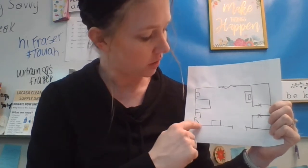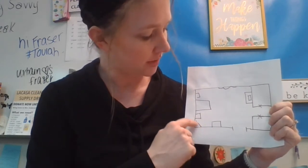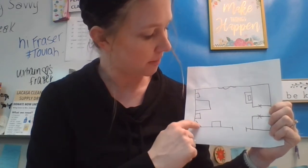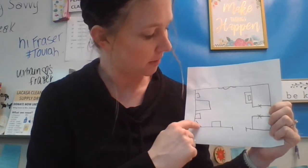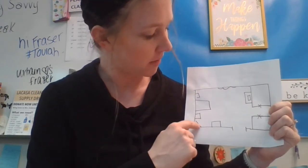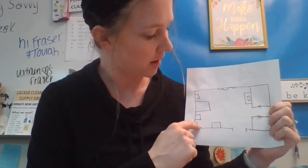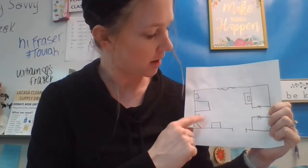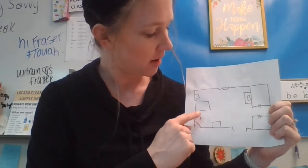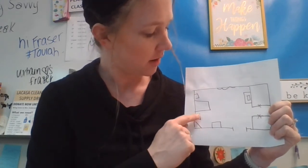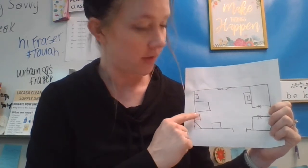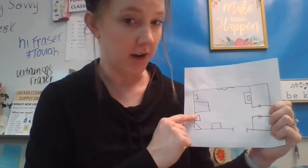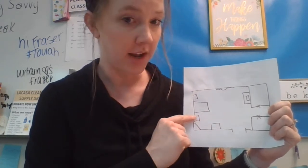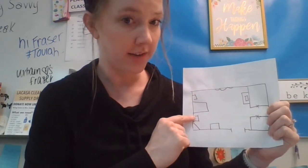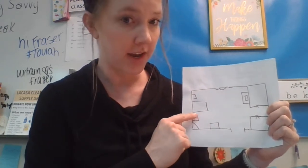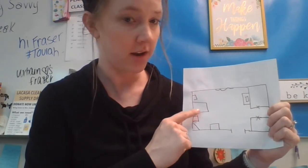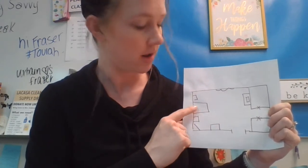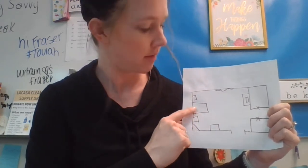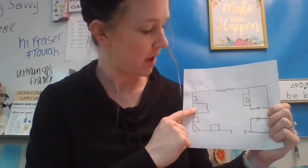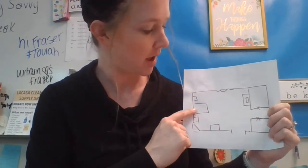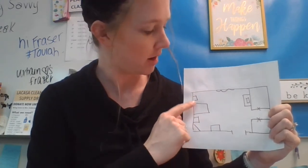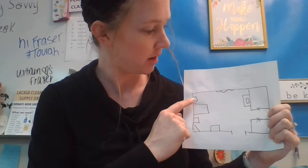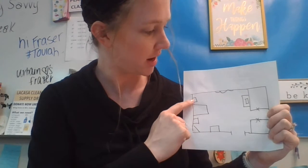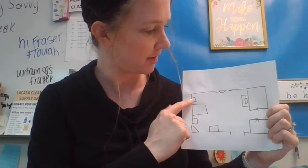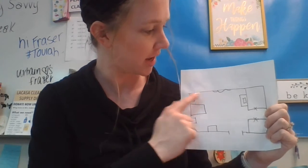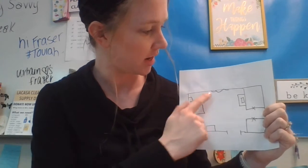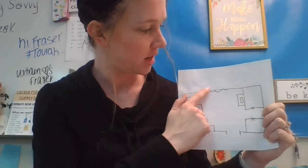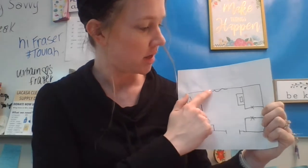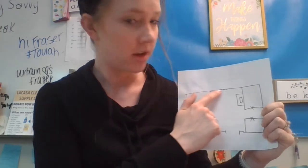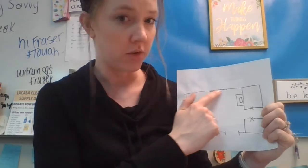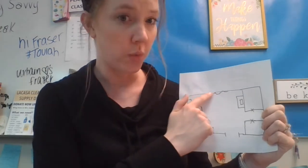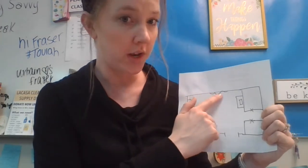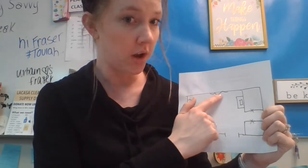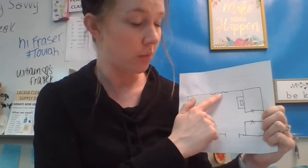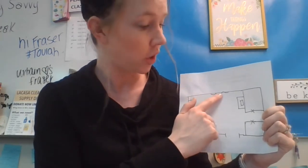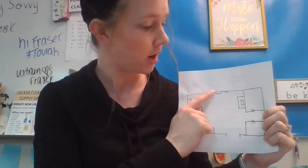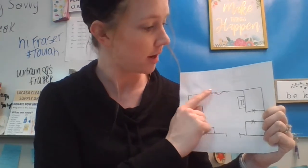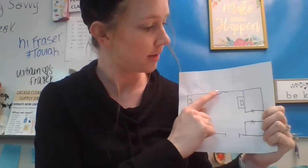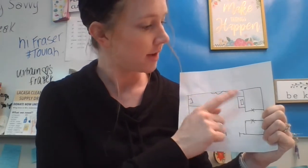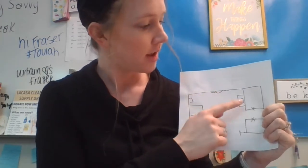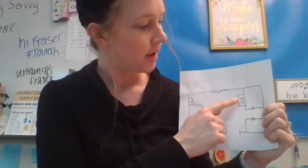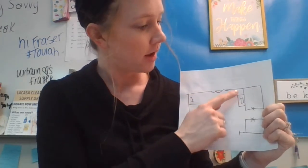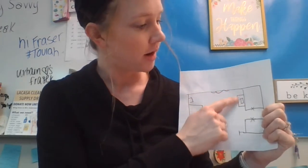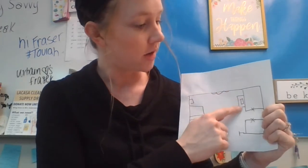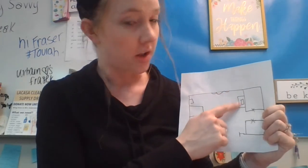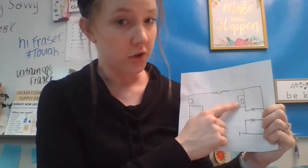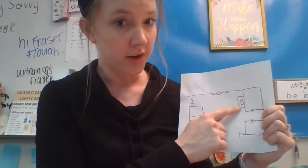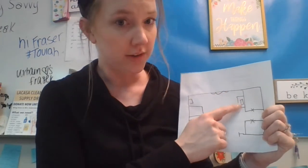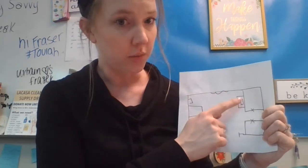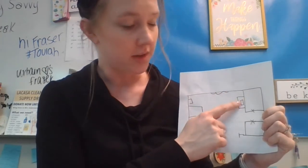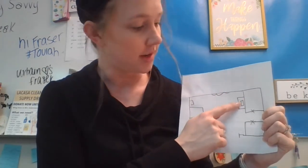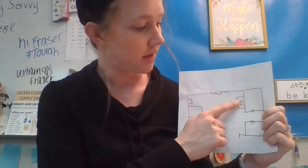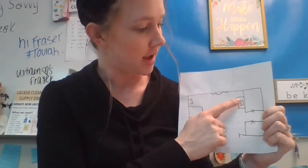was a big mirror, then a nightstand, bed, nightstand. There's a window with curtains. Here's another dresser with a TV on